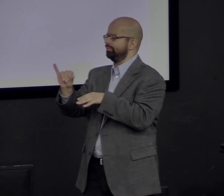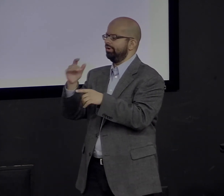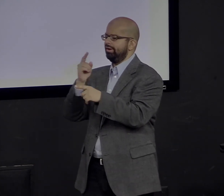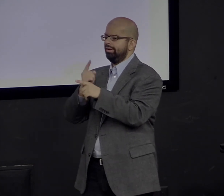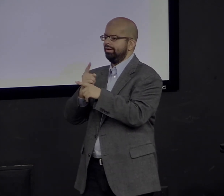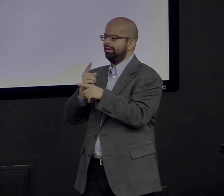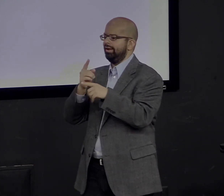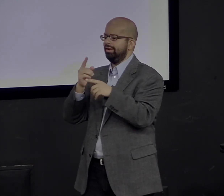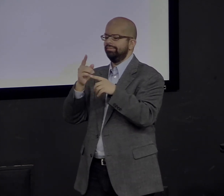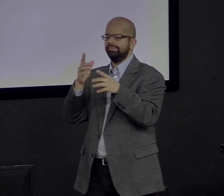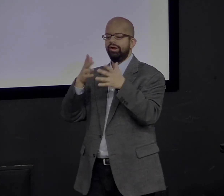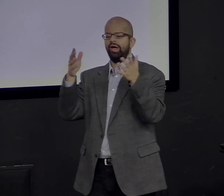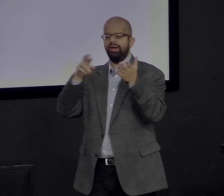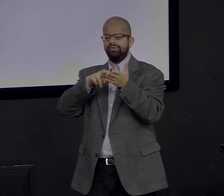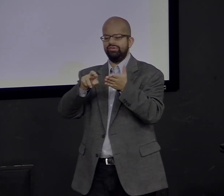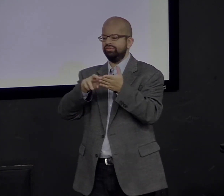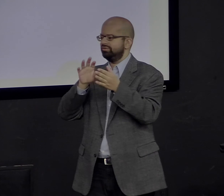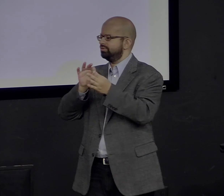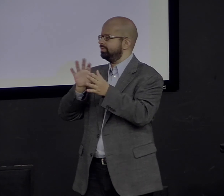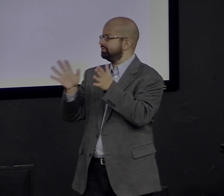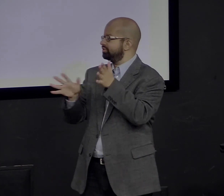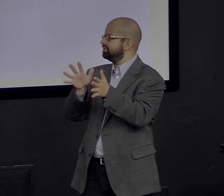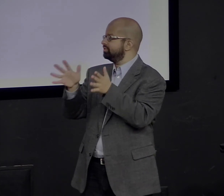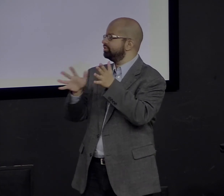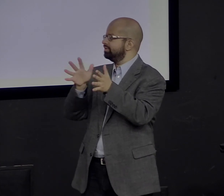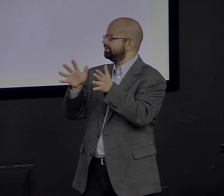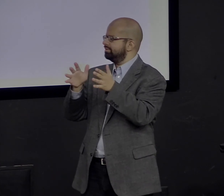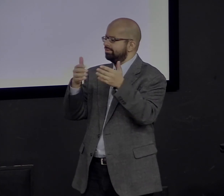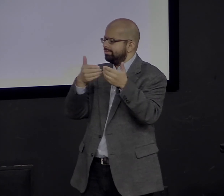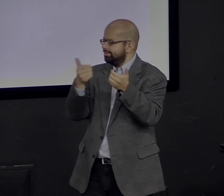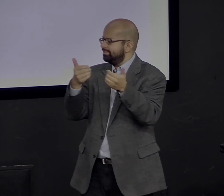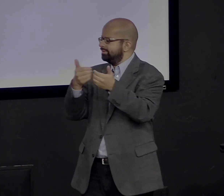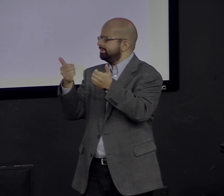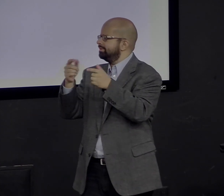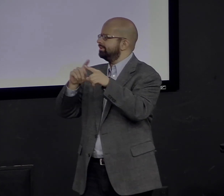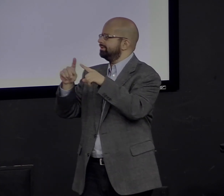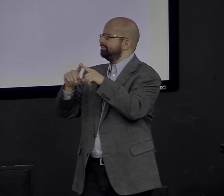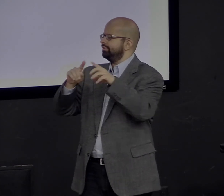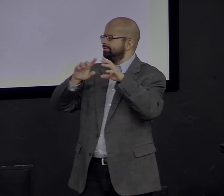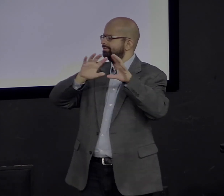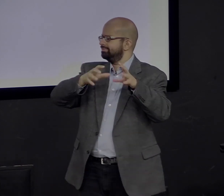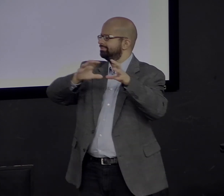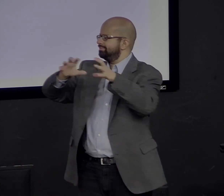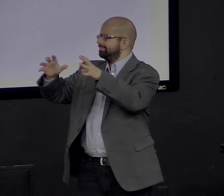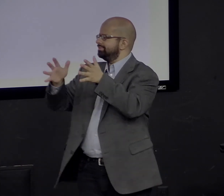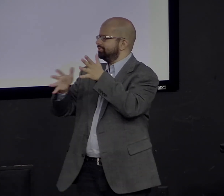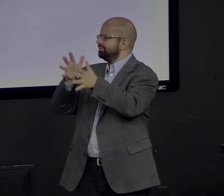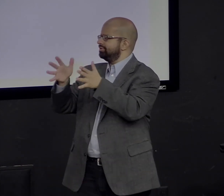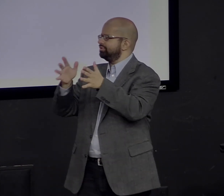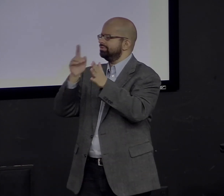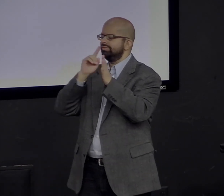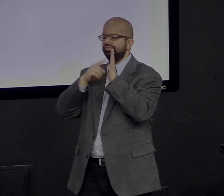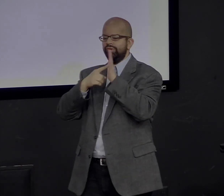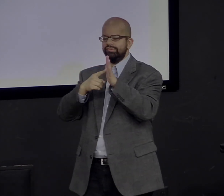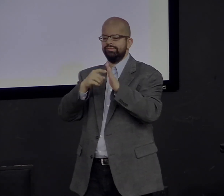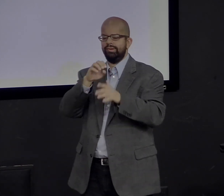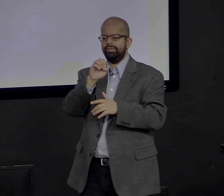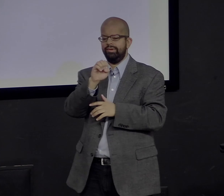I agree. It's vital to look at cultural influence on language and language use, as well as the different categories of gesture.